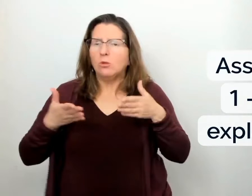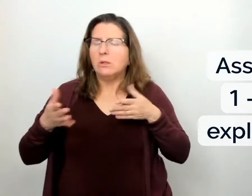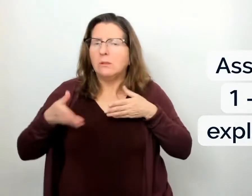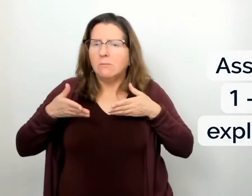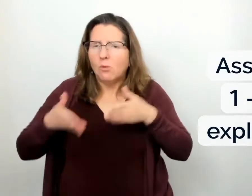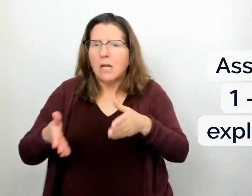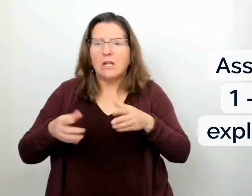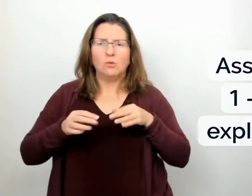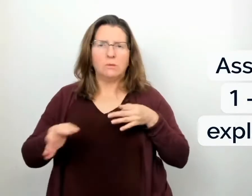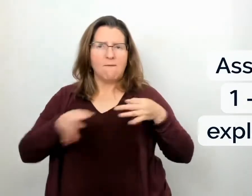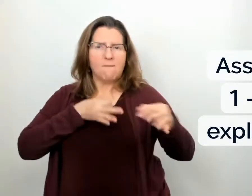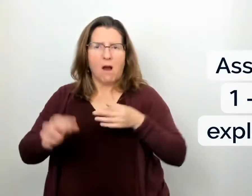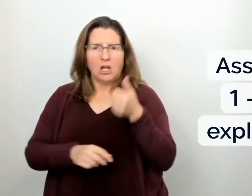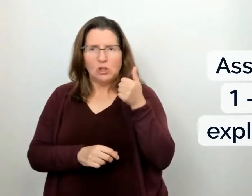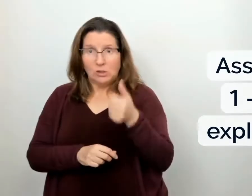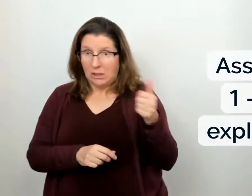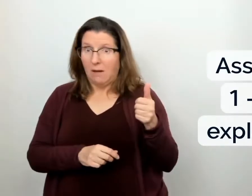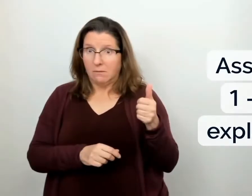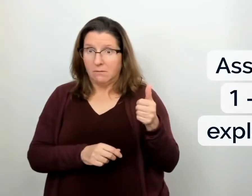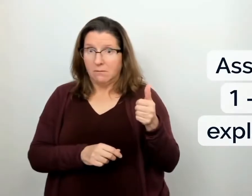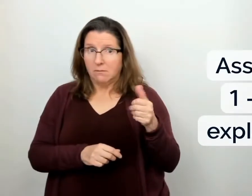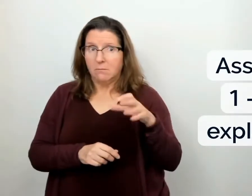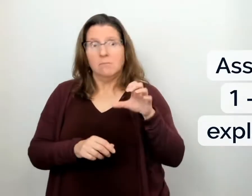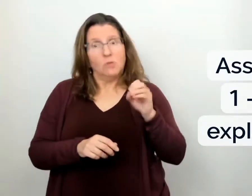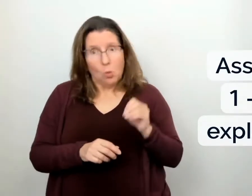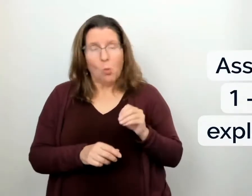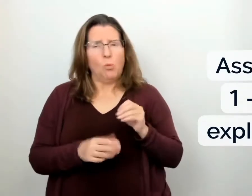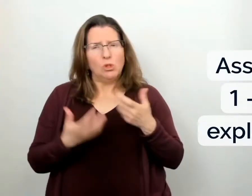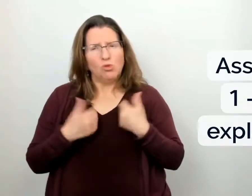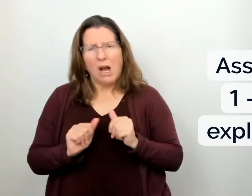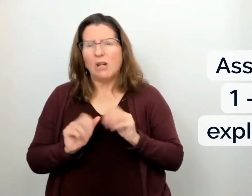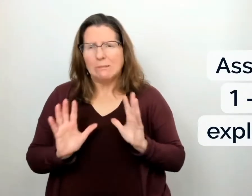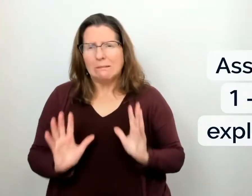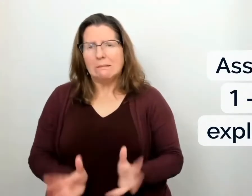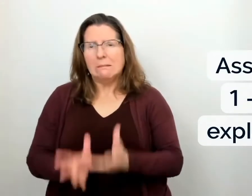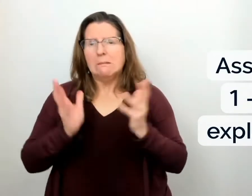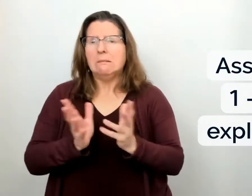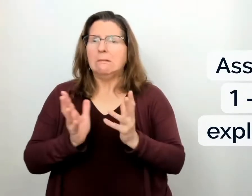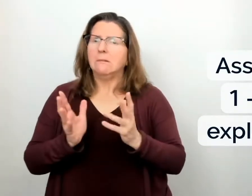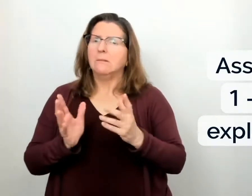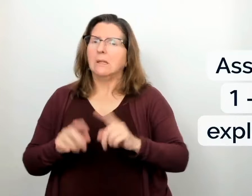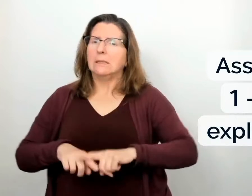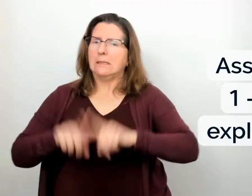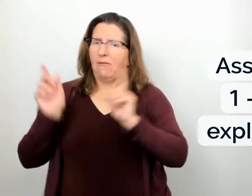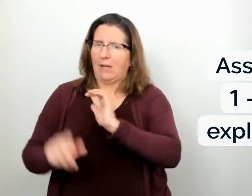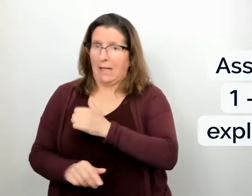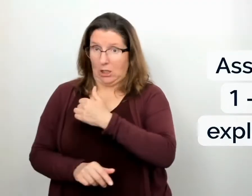Marks are not the only way to define yourself. I just want to encourage you to shift your attitude in this